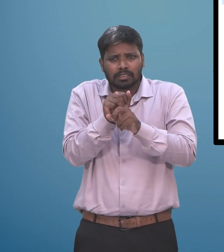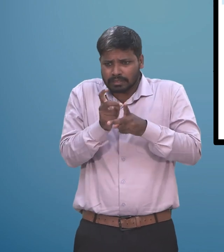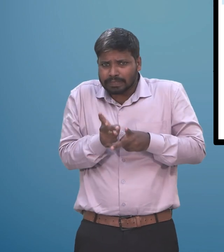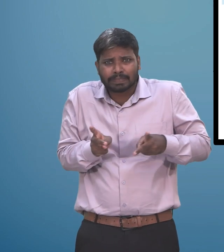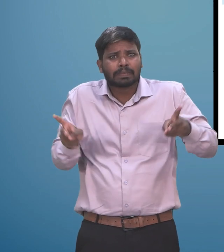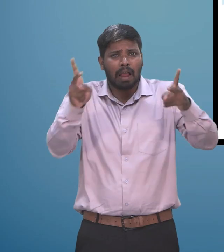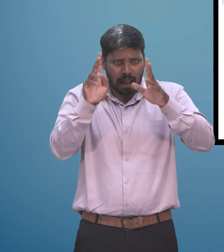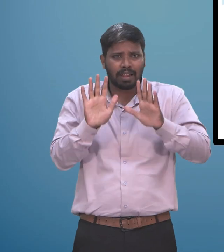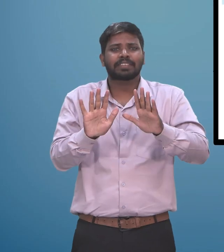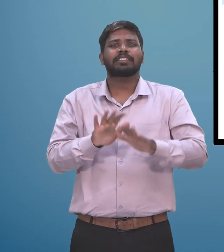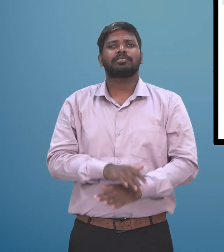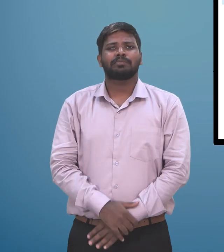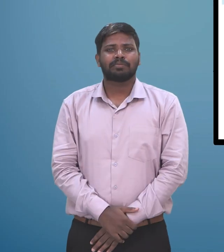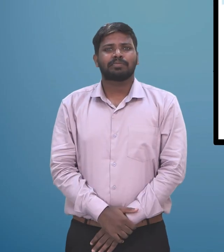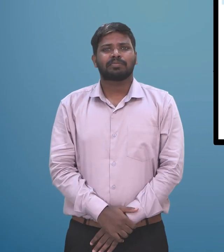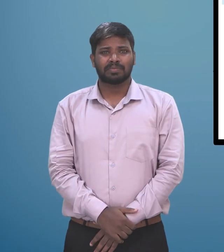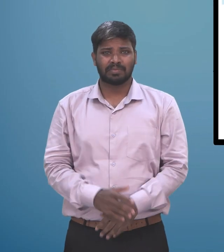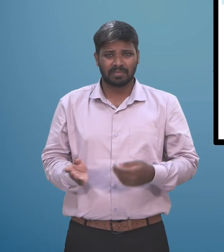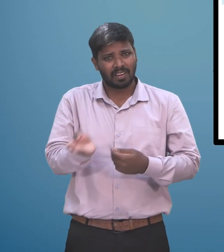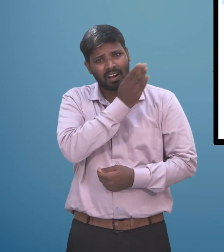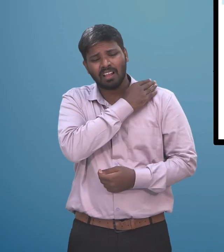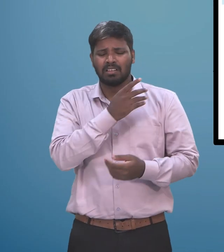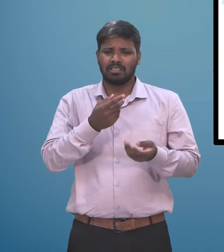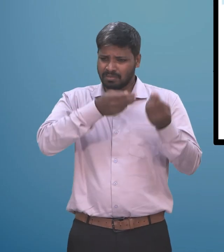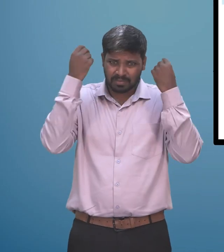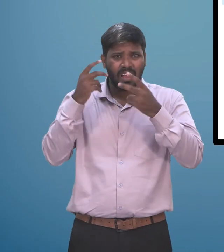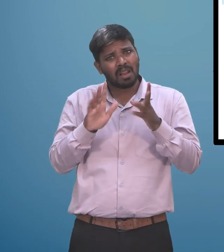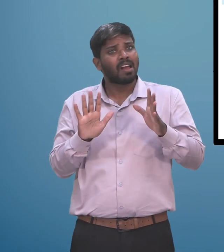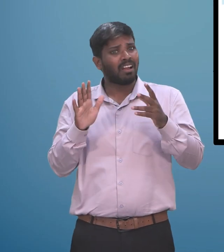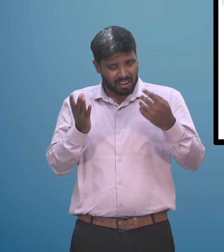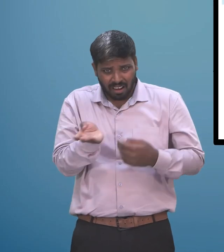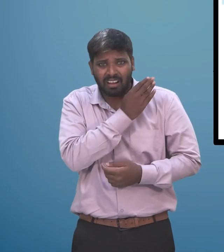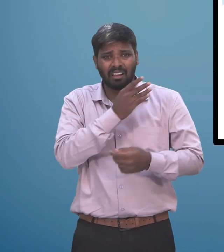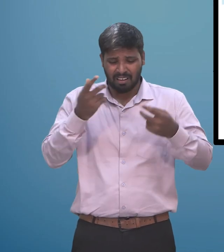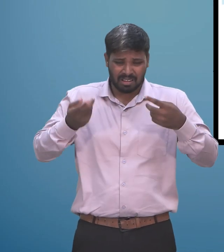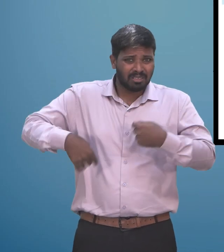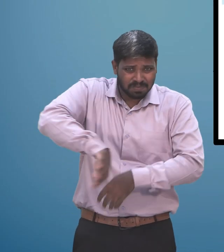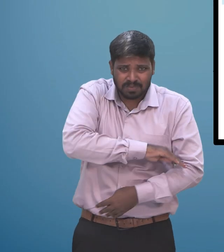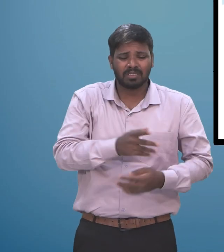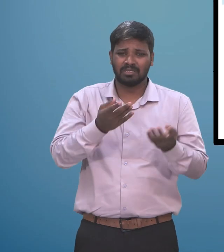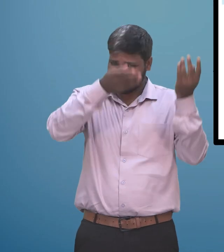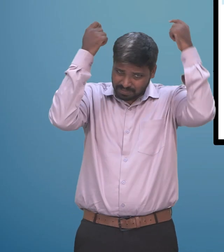to another. In fact, new ways of draping it are still being invented.